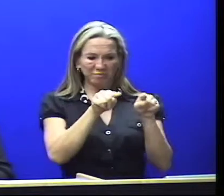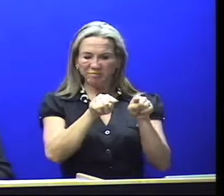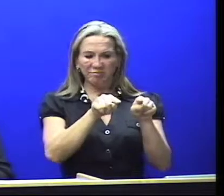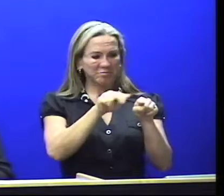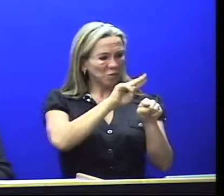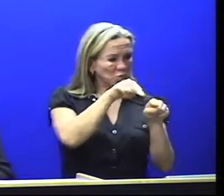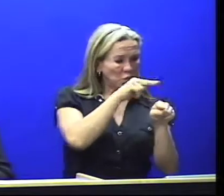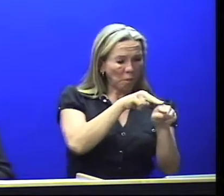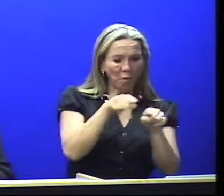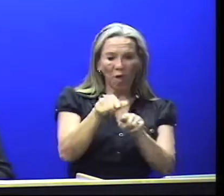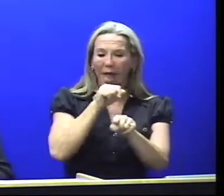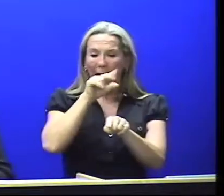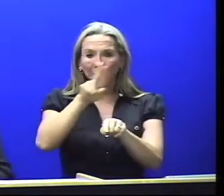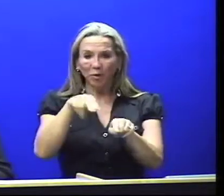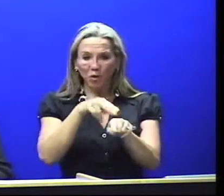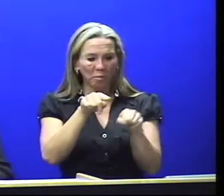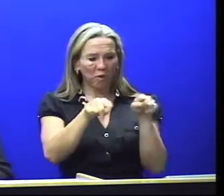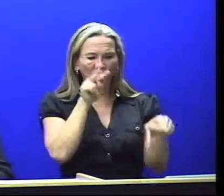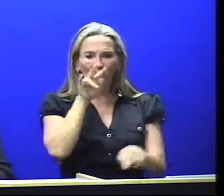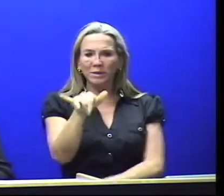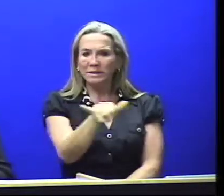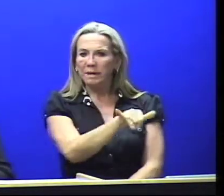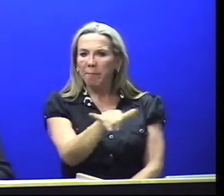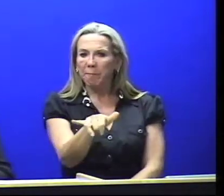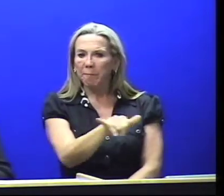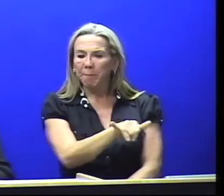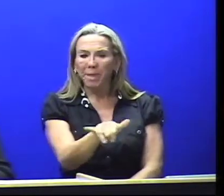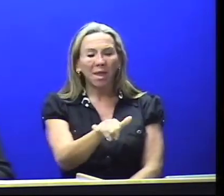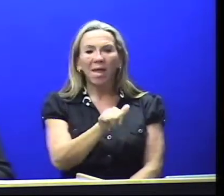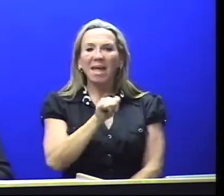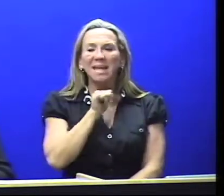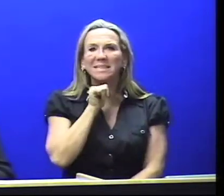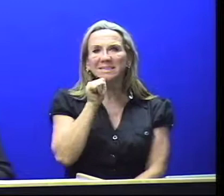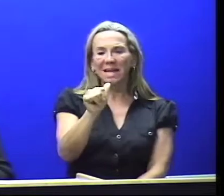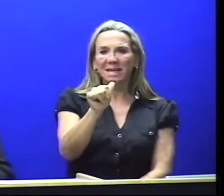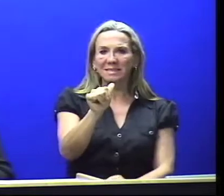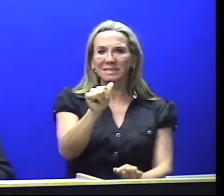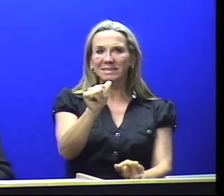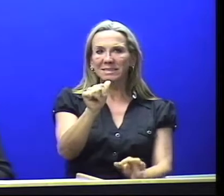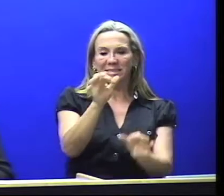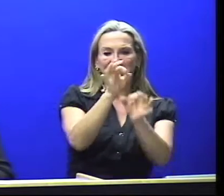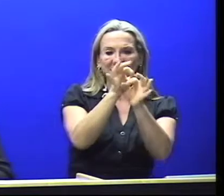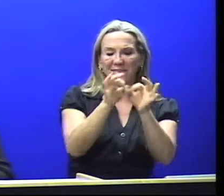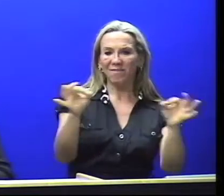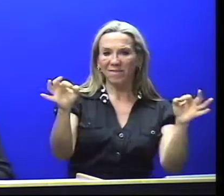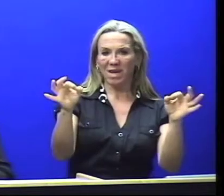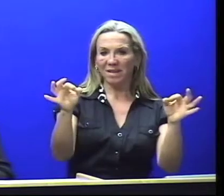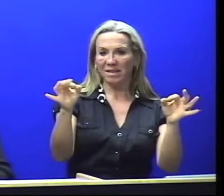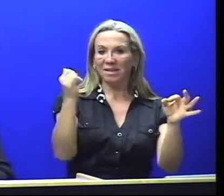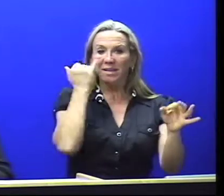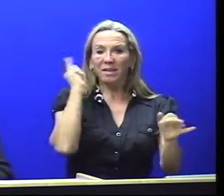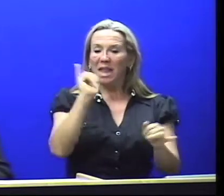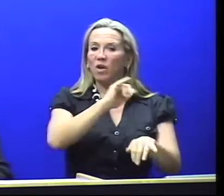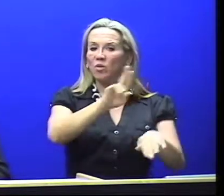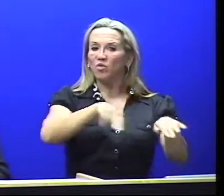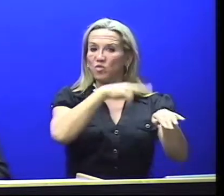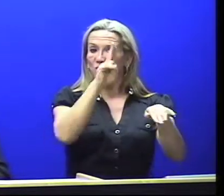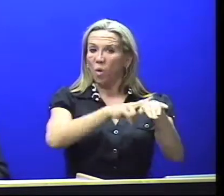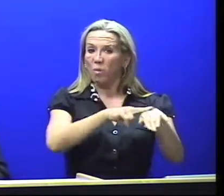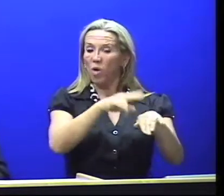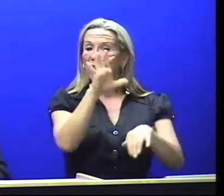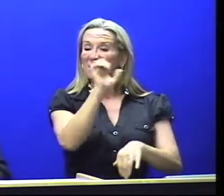become abnormal. It doesn't divide the same way that a